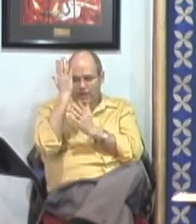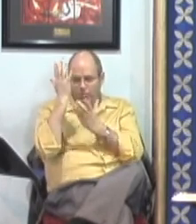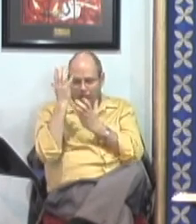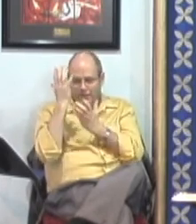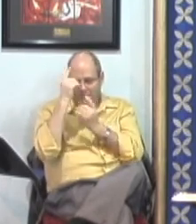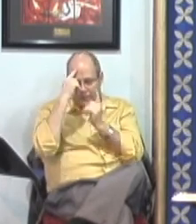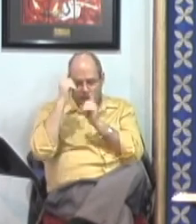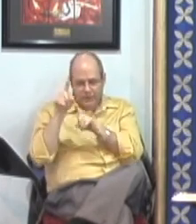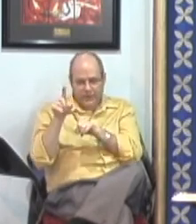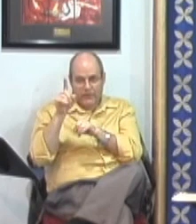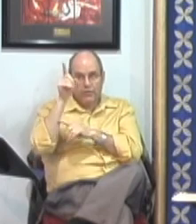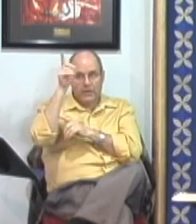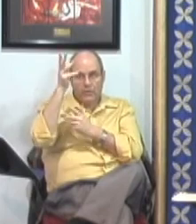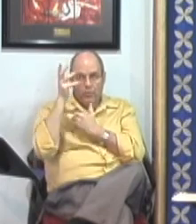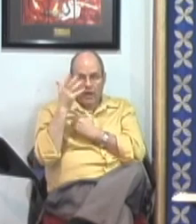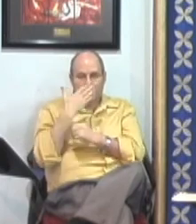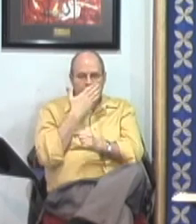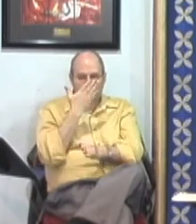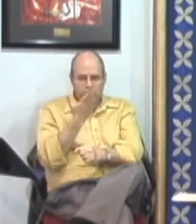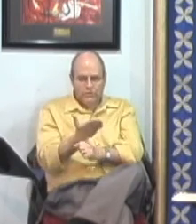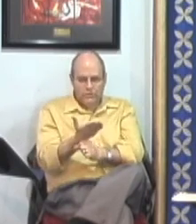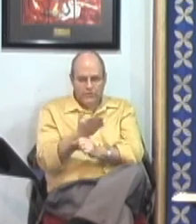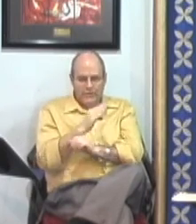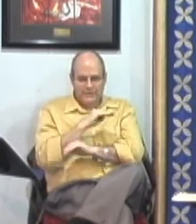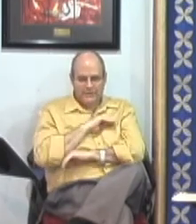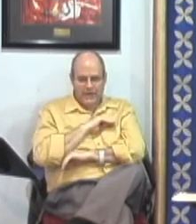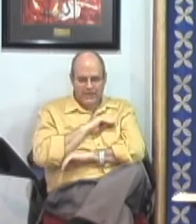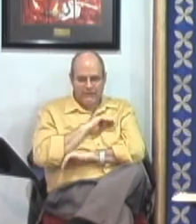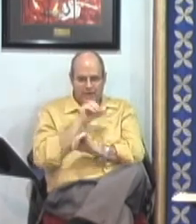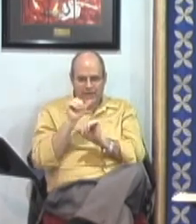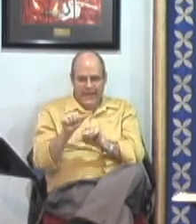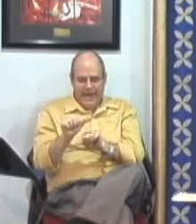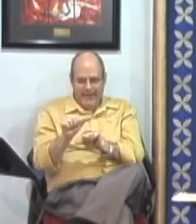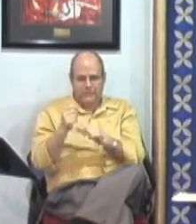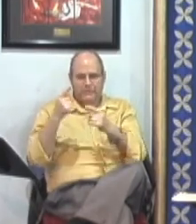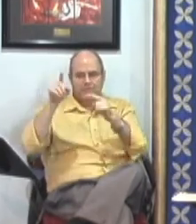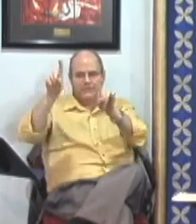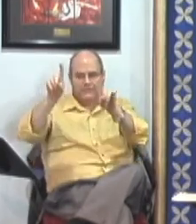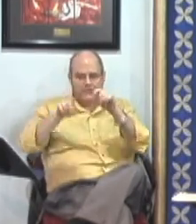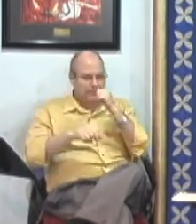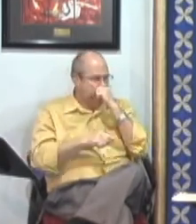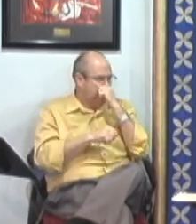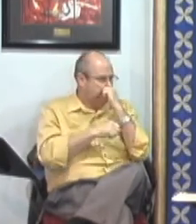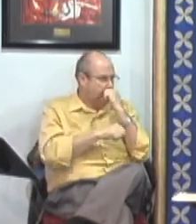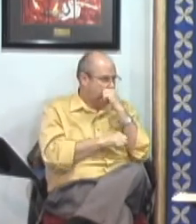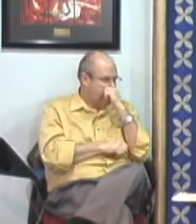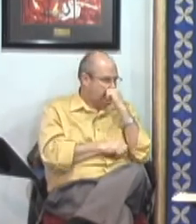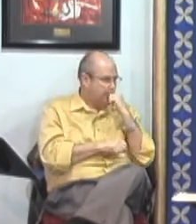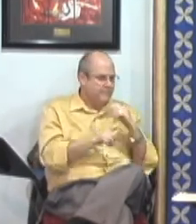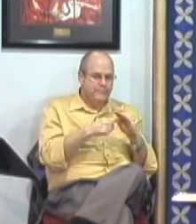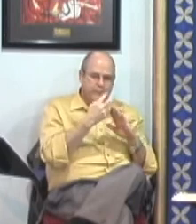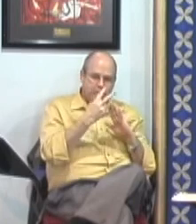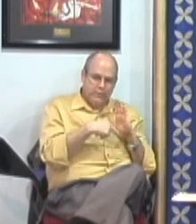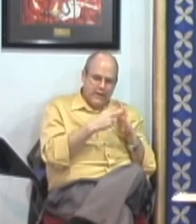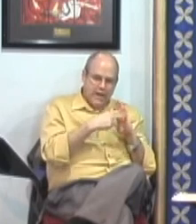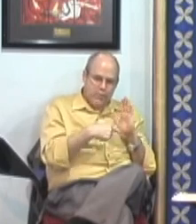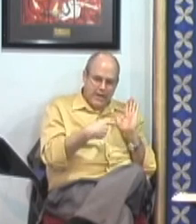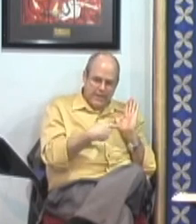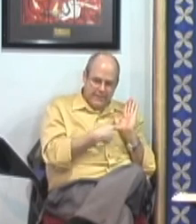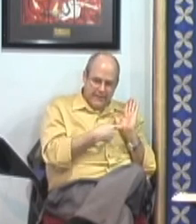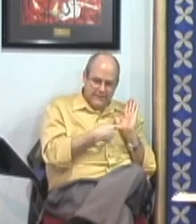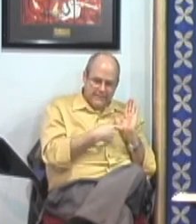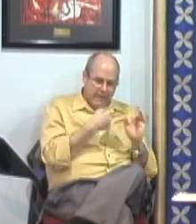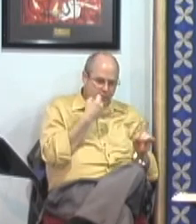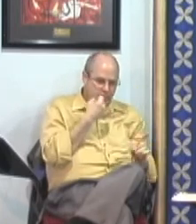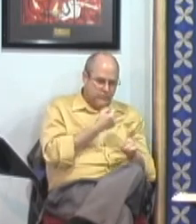and will agree that what he wants is good, satisfying, and able to succeed. So when I read this, I was